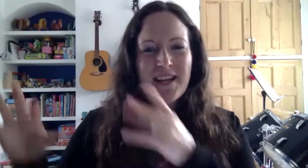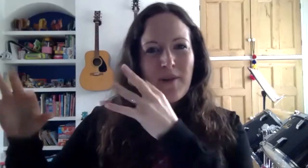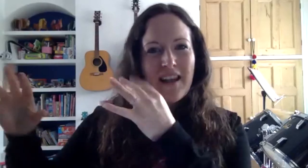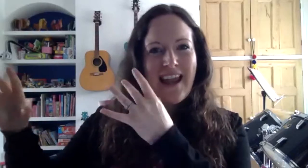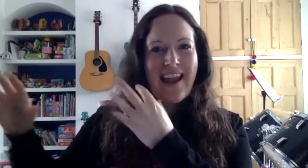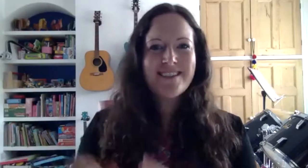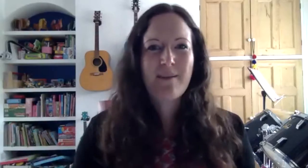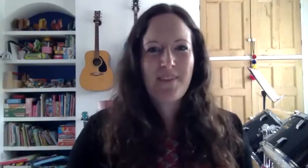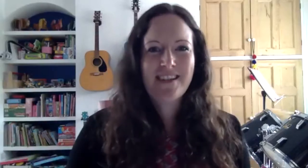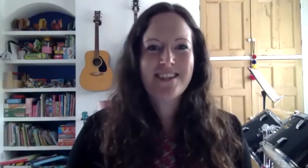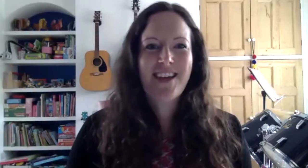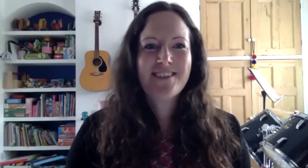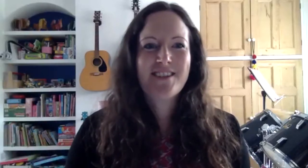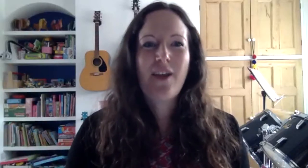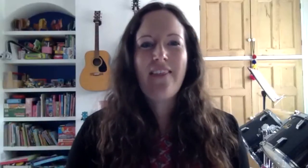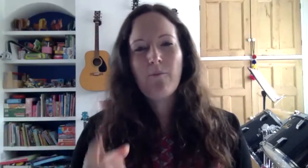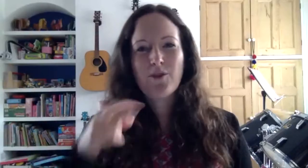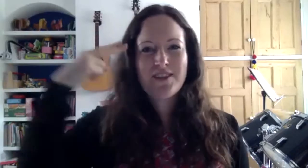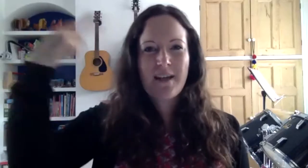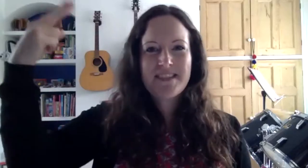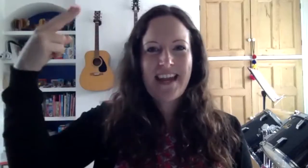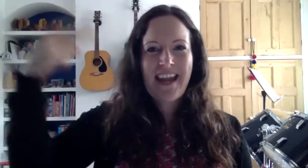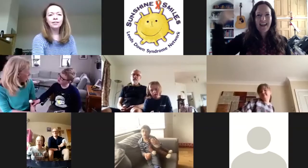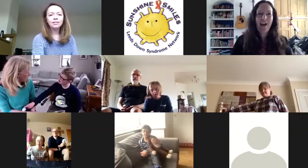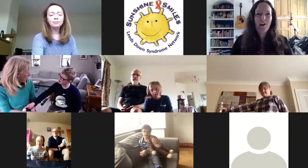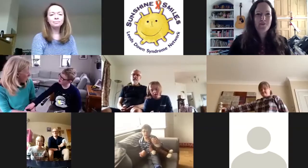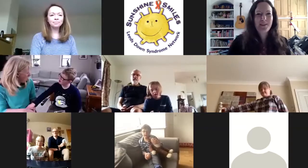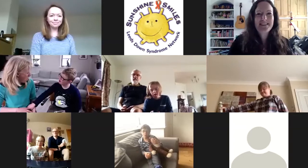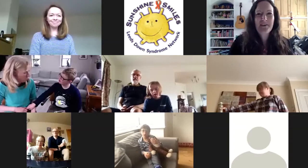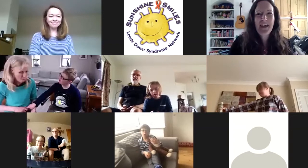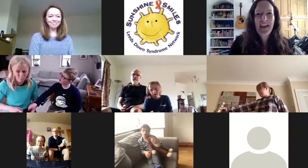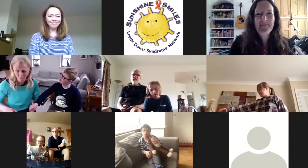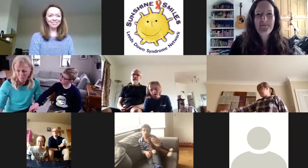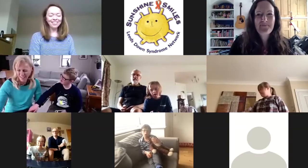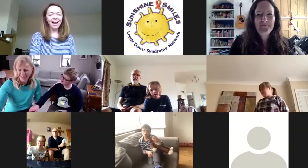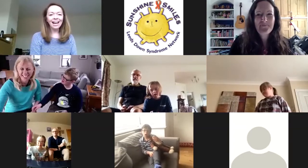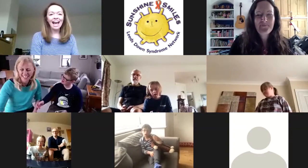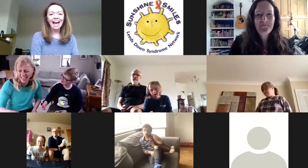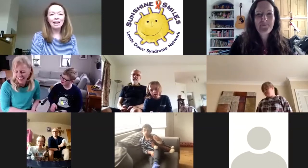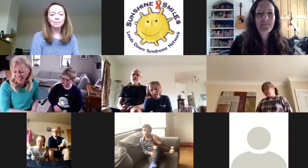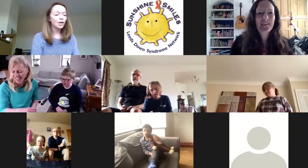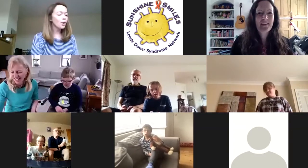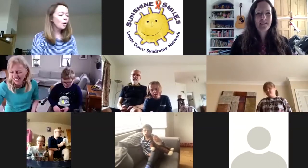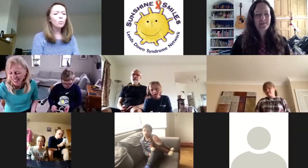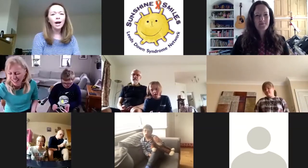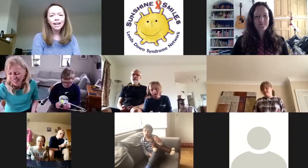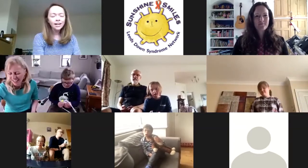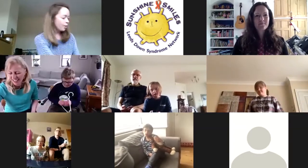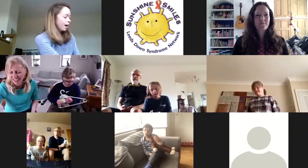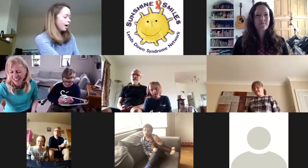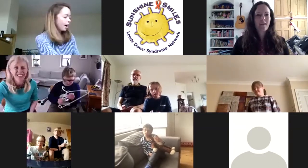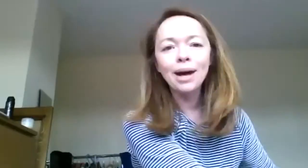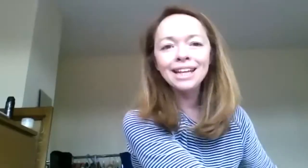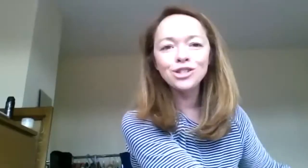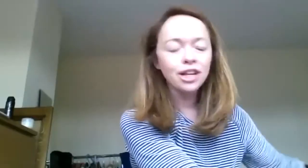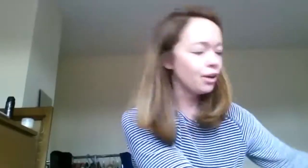she's going to play us something to dance to and then we'll do some singing afterwards, okay? I am. So a while ago,